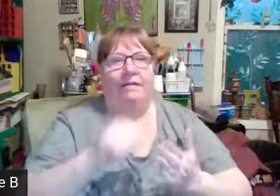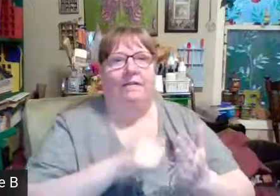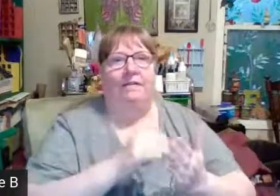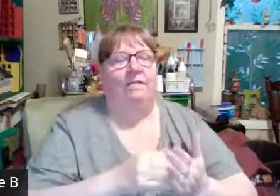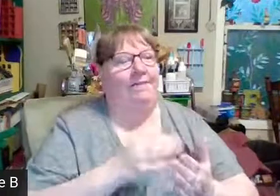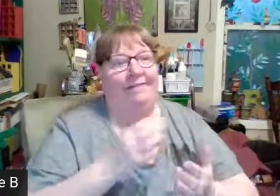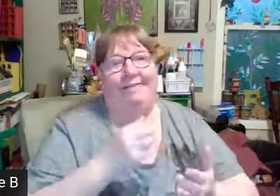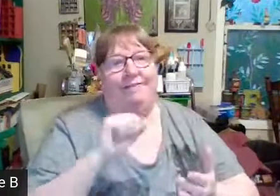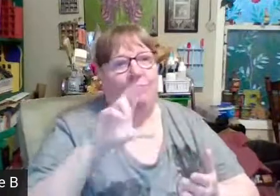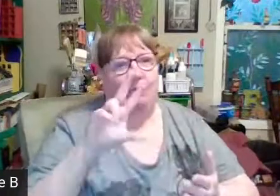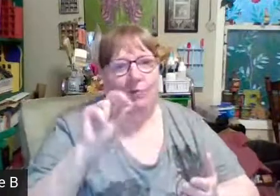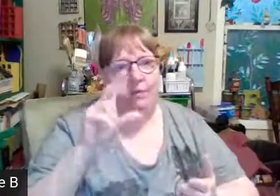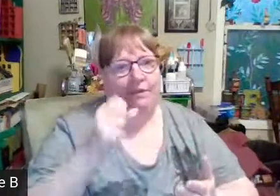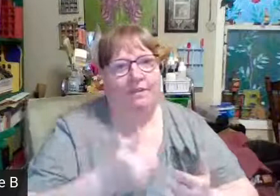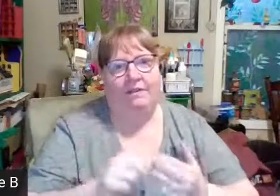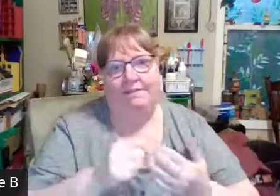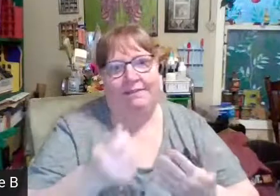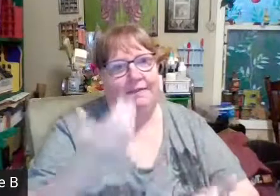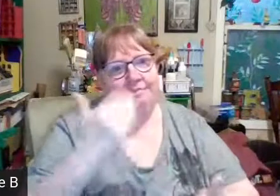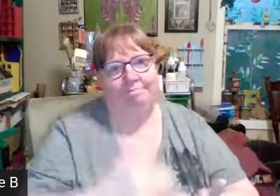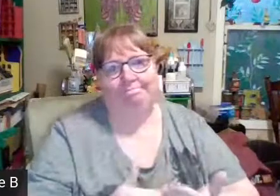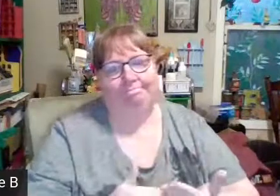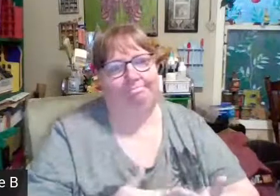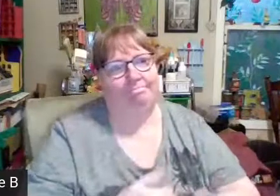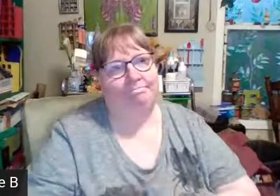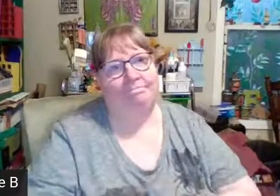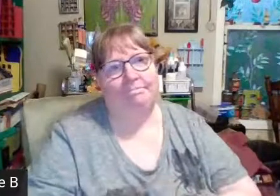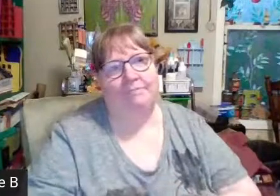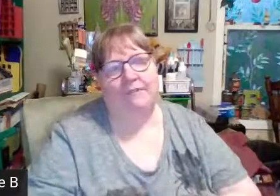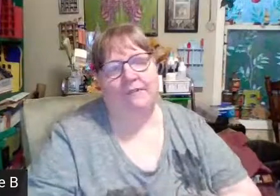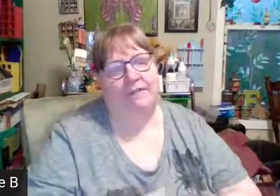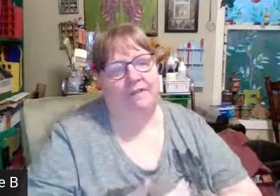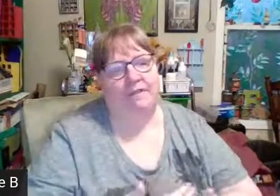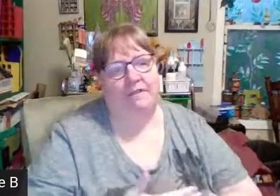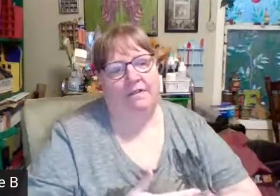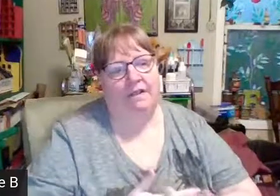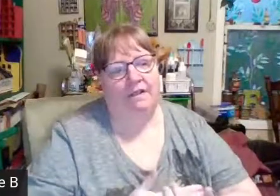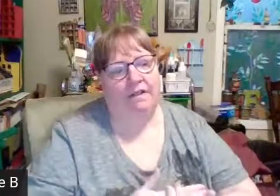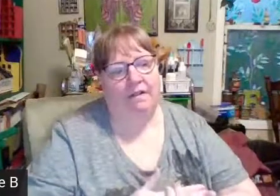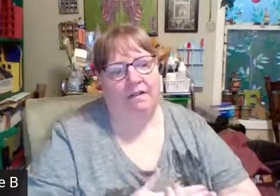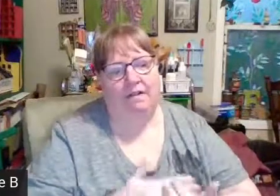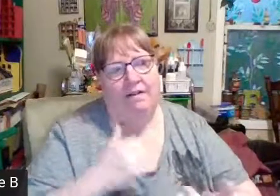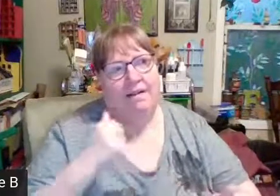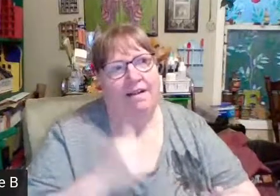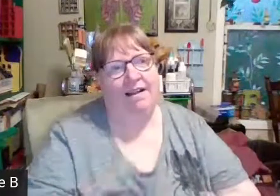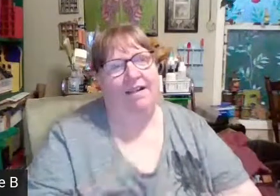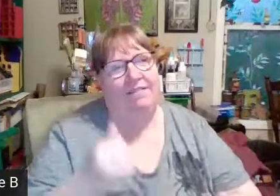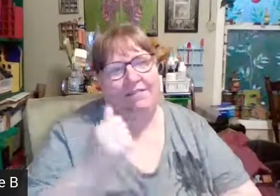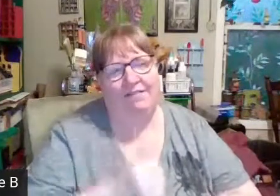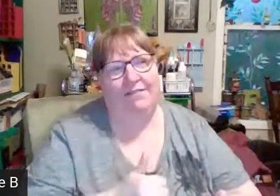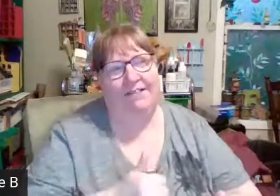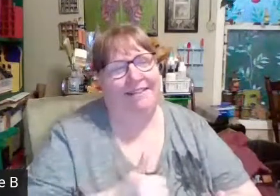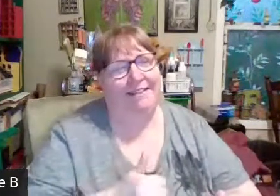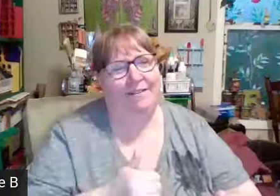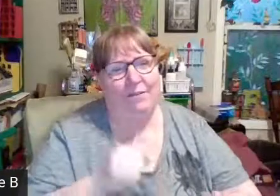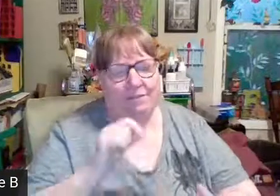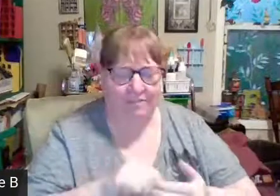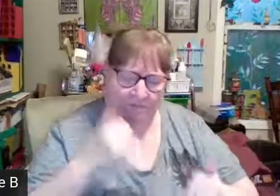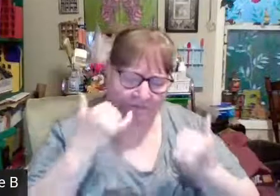in the budget. And we try to do every bit of everything we can for everyone at all times. And